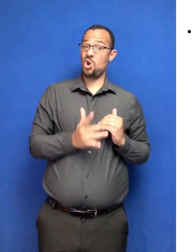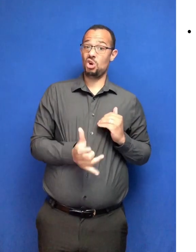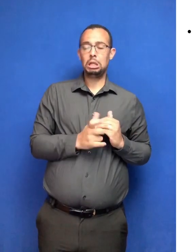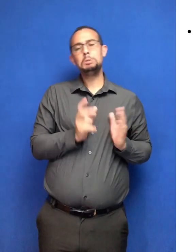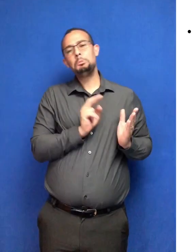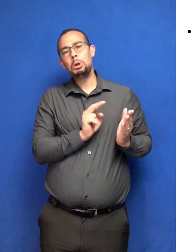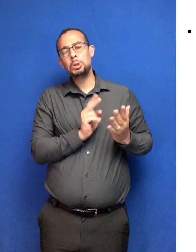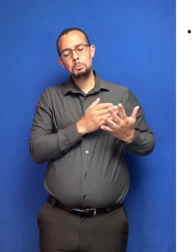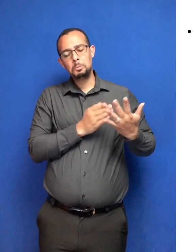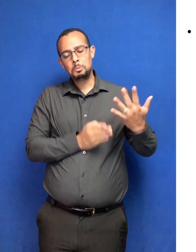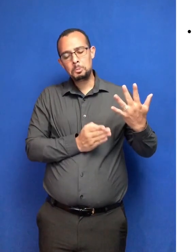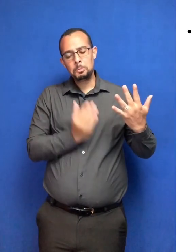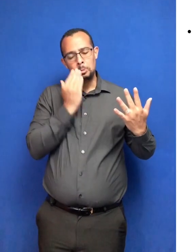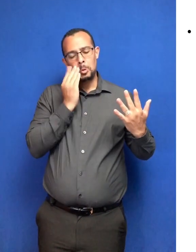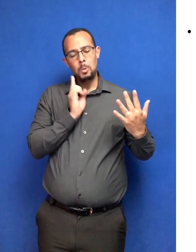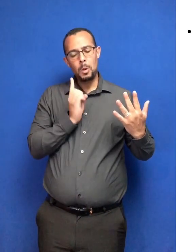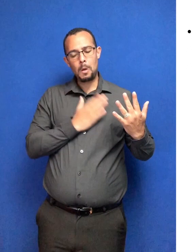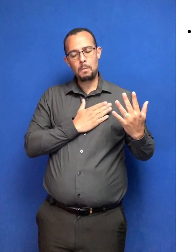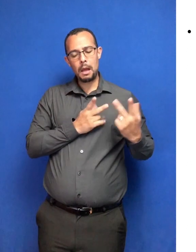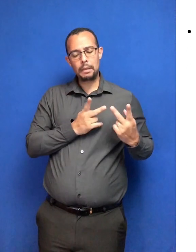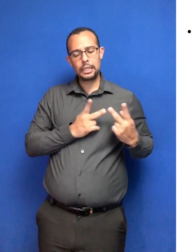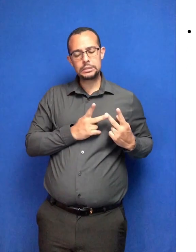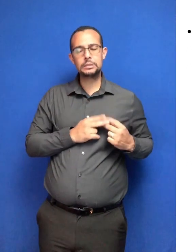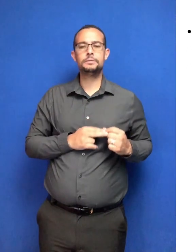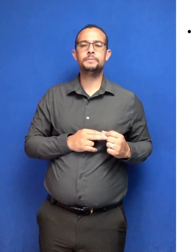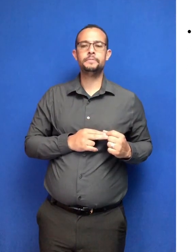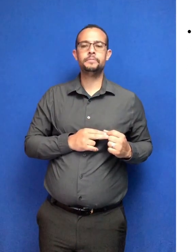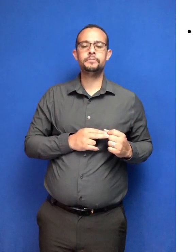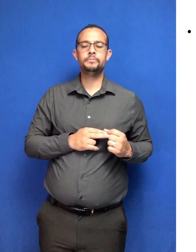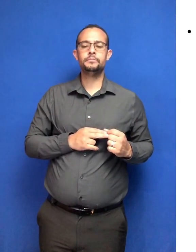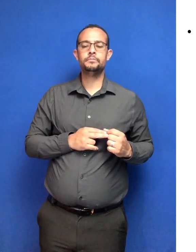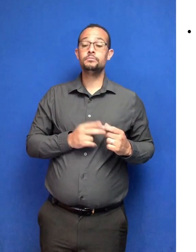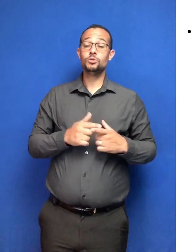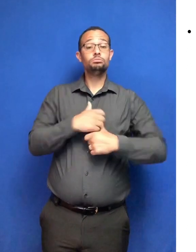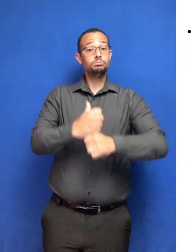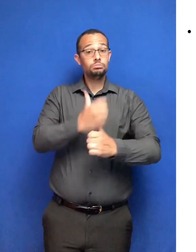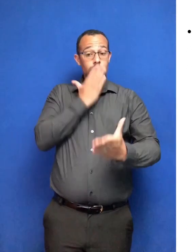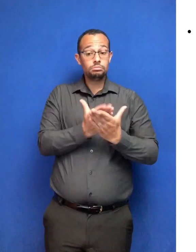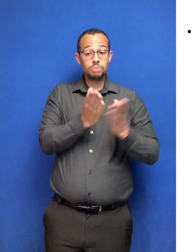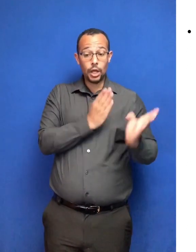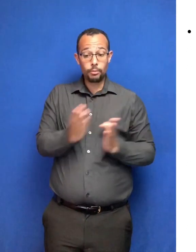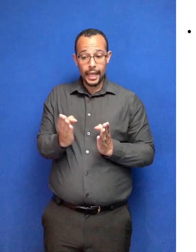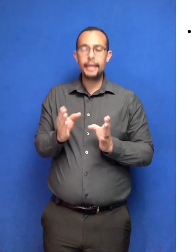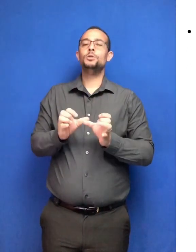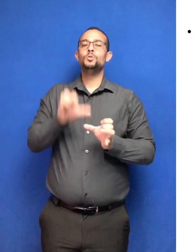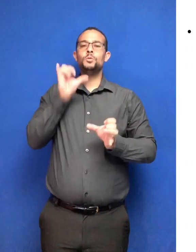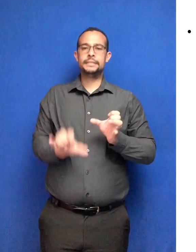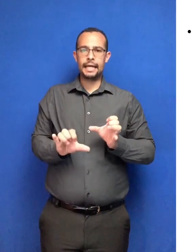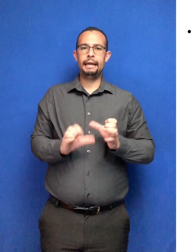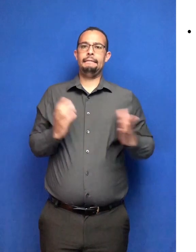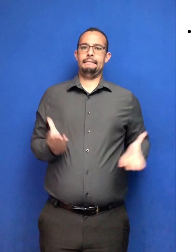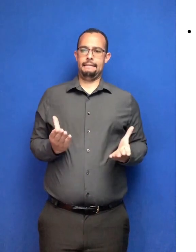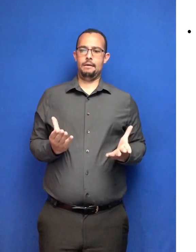Regardless, make a plan for sheltering in place. Also make a plan for an evacuation. It would be good to